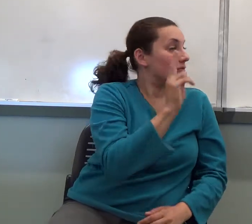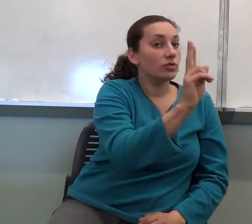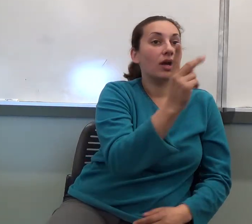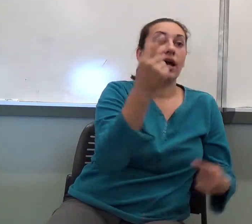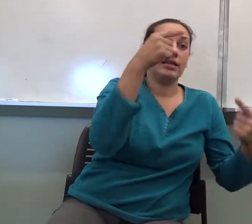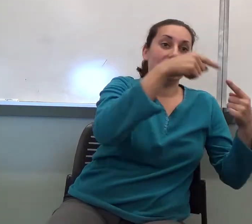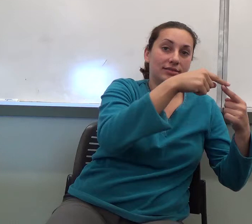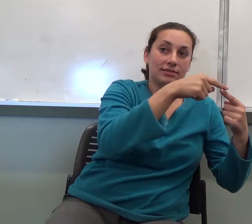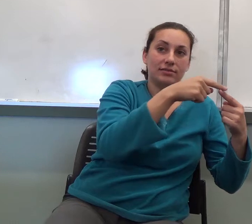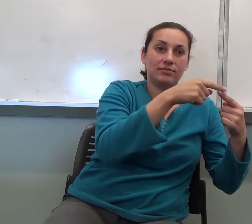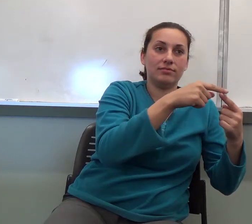69. 69.